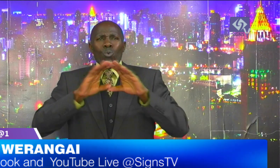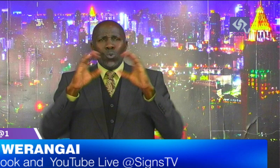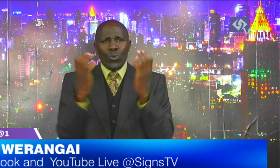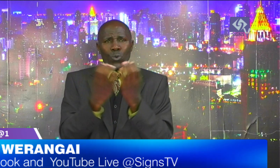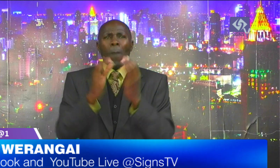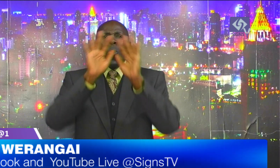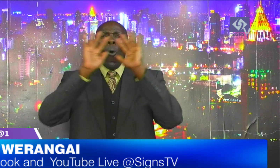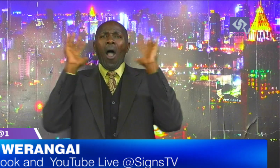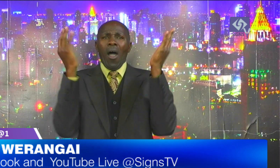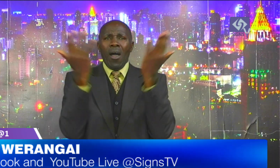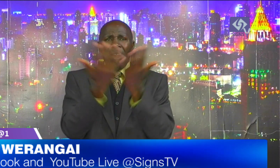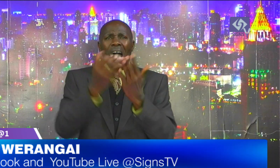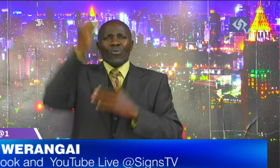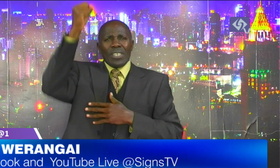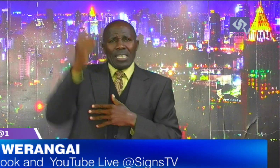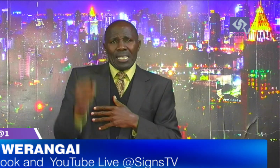of global southern countries.